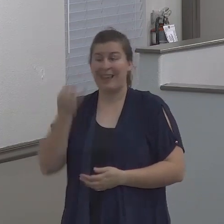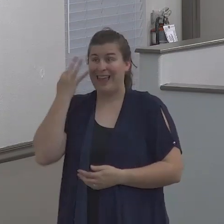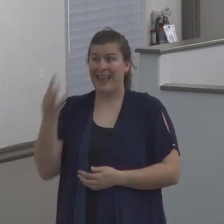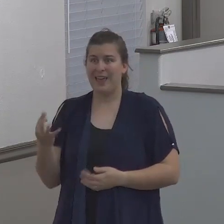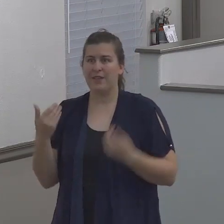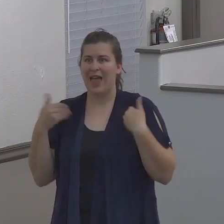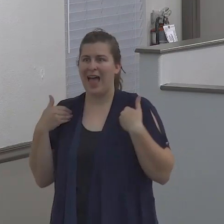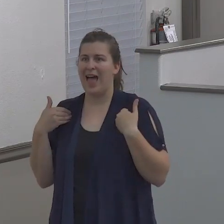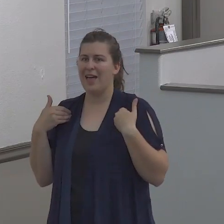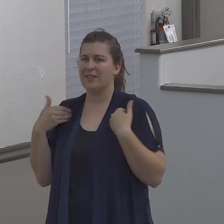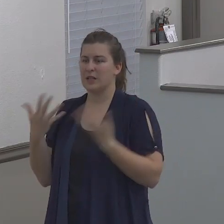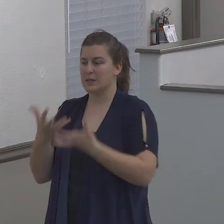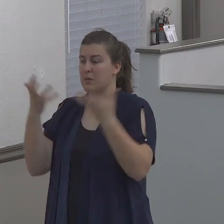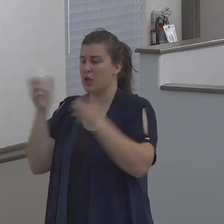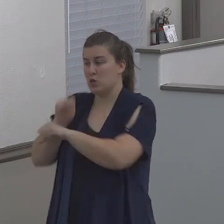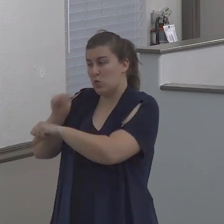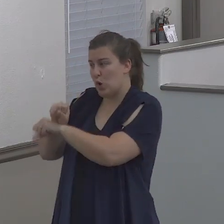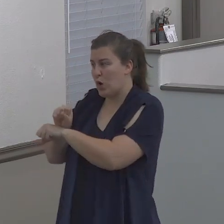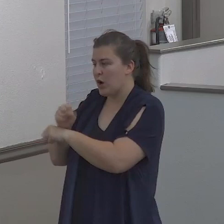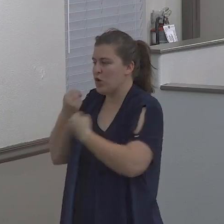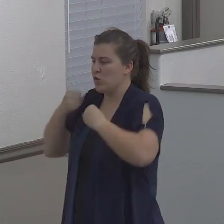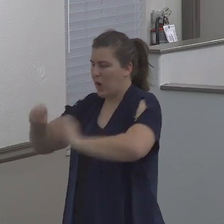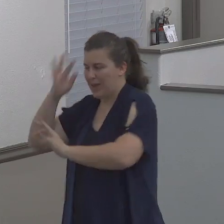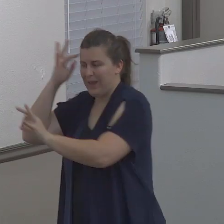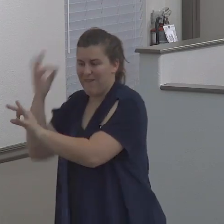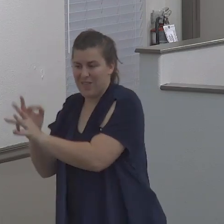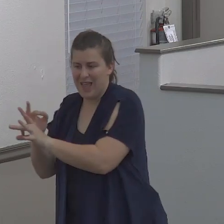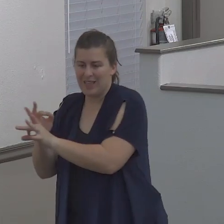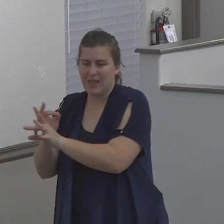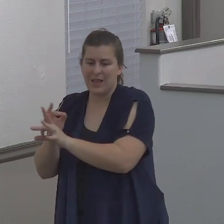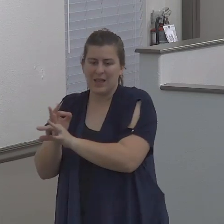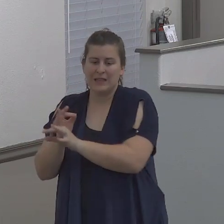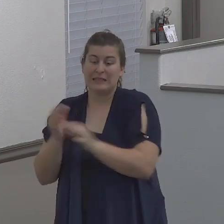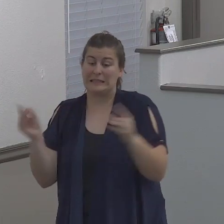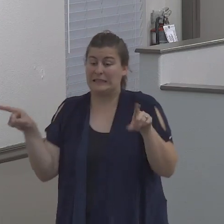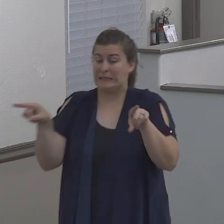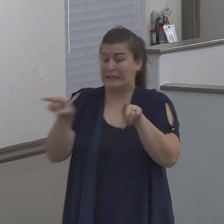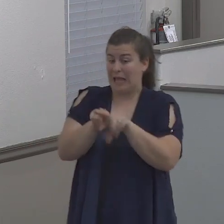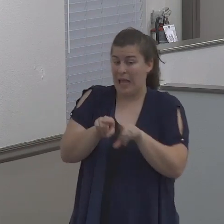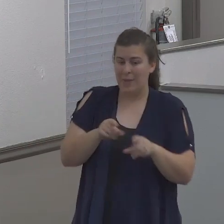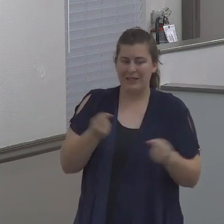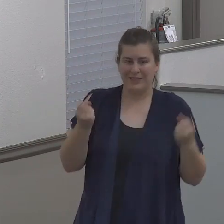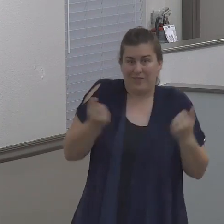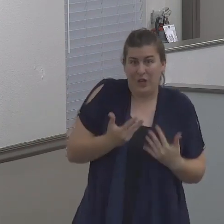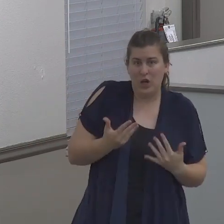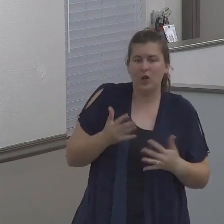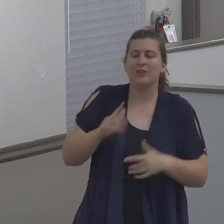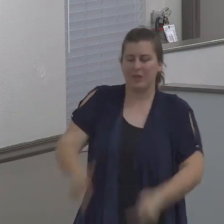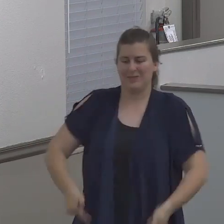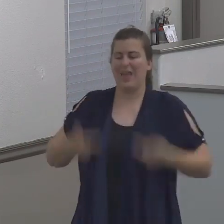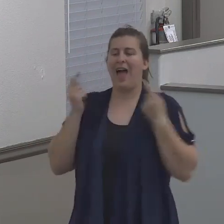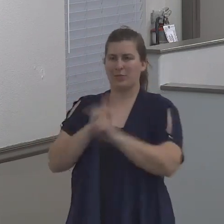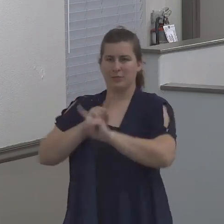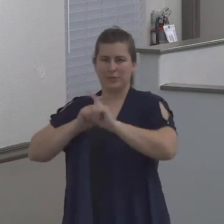If they put as much energy into faith as they did into fear, their lives would have been completely